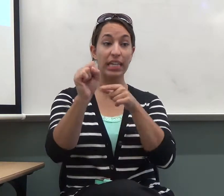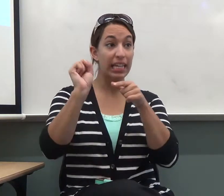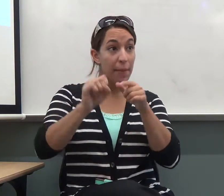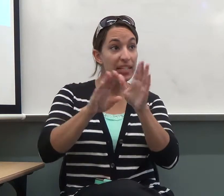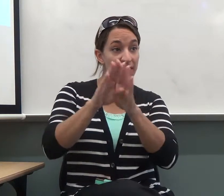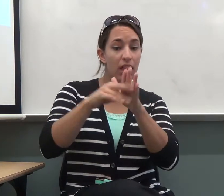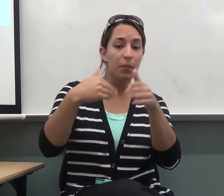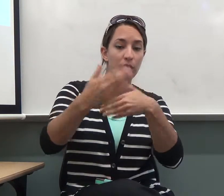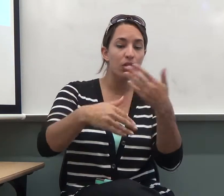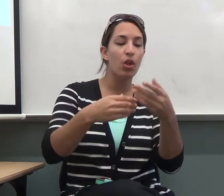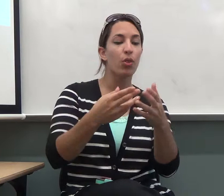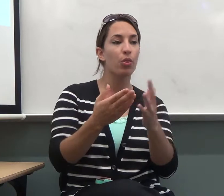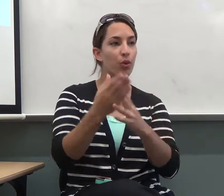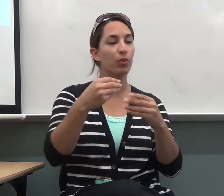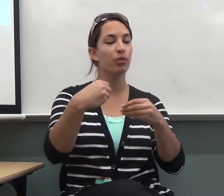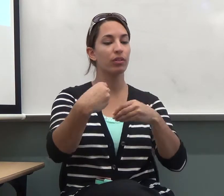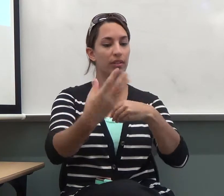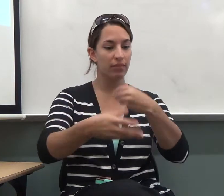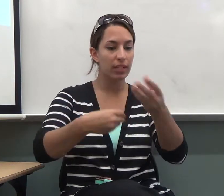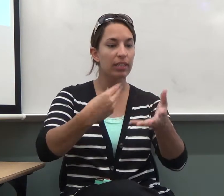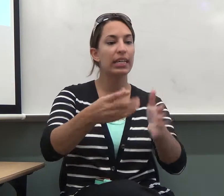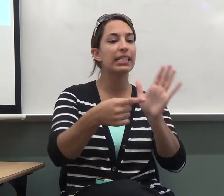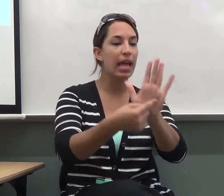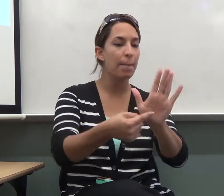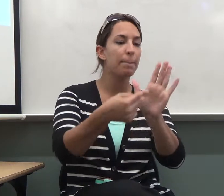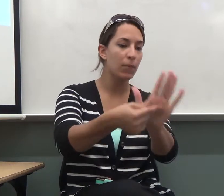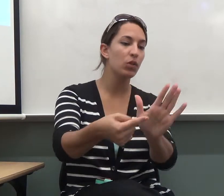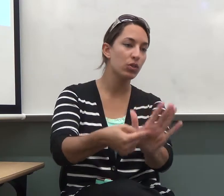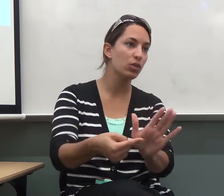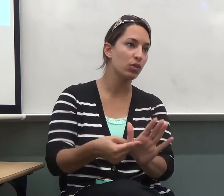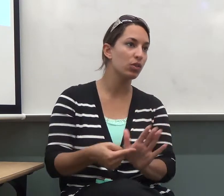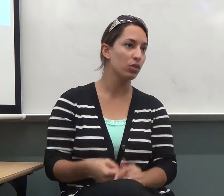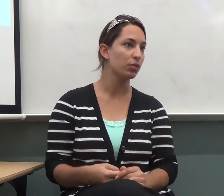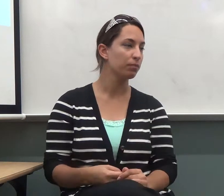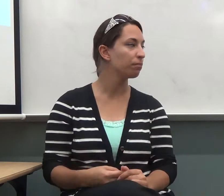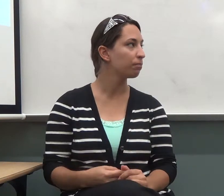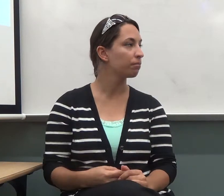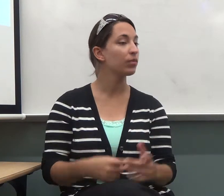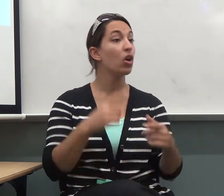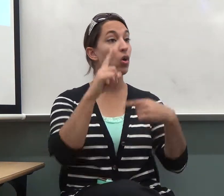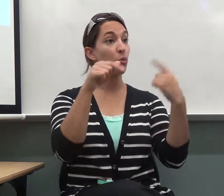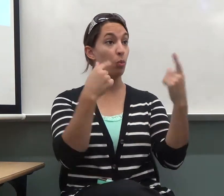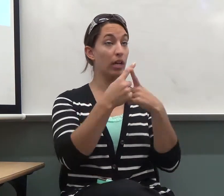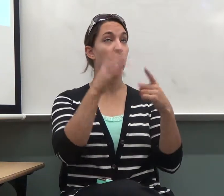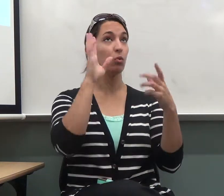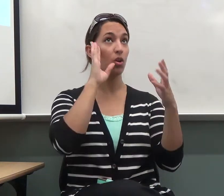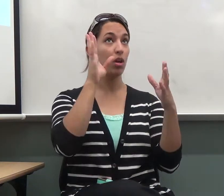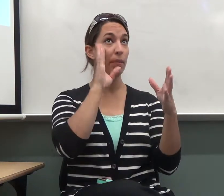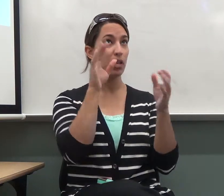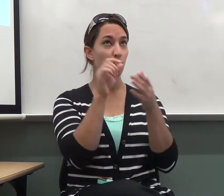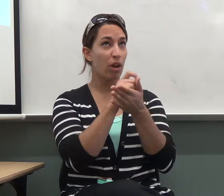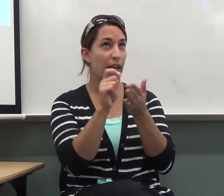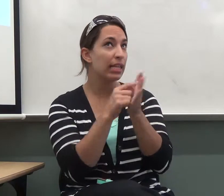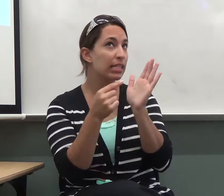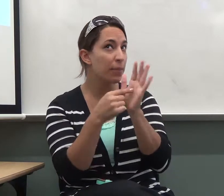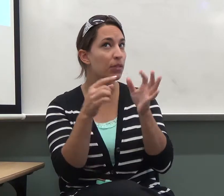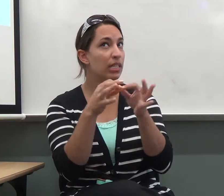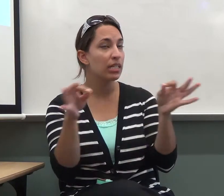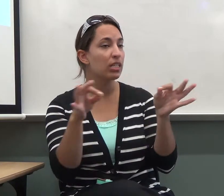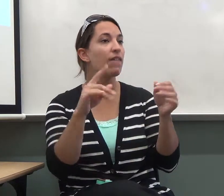thing to do when we're considering the idea of examples or example sentences, okay? I'm going to put